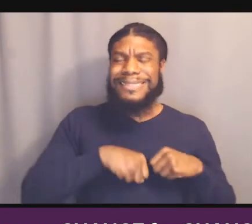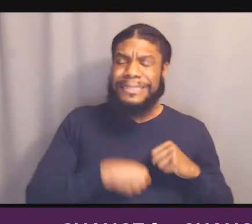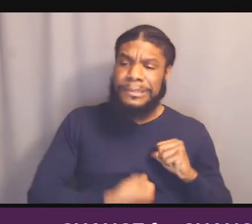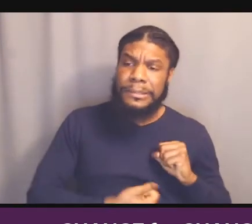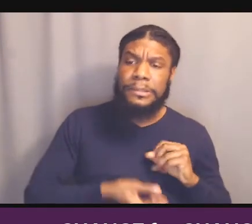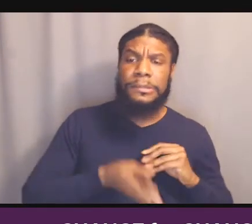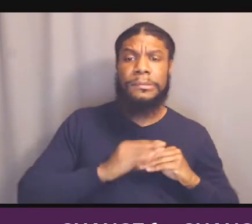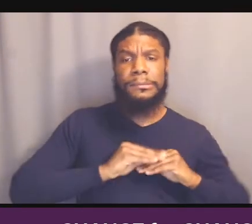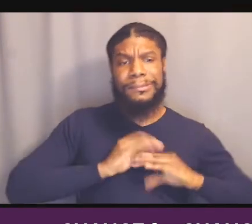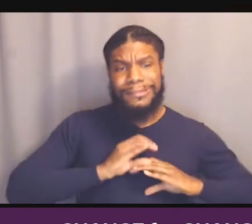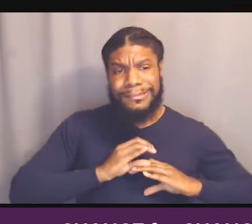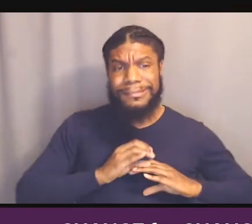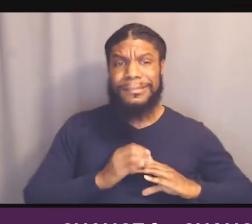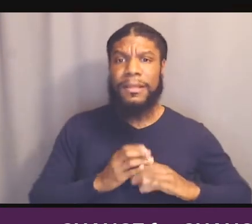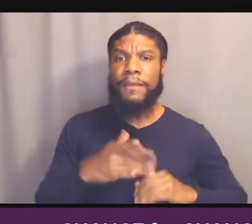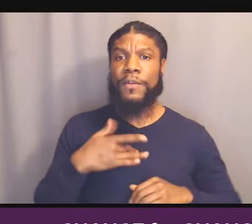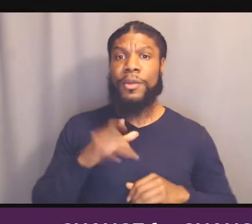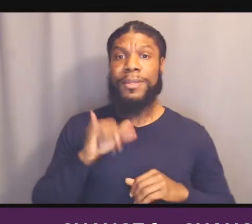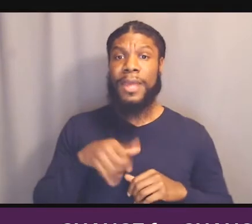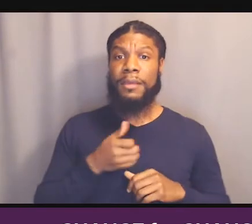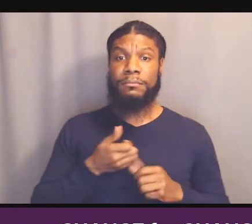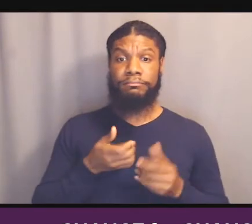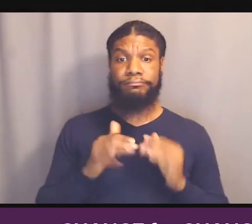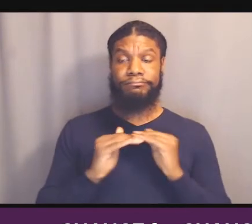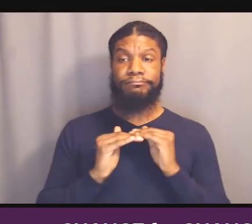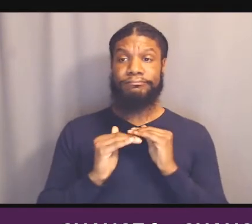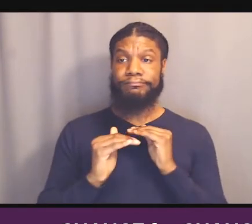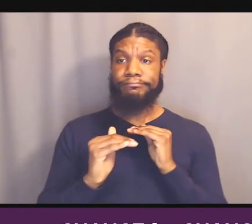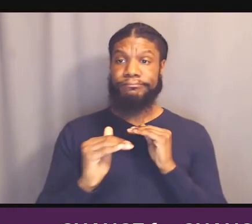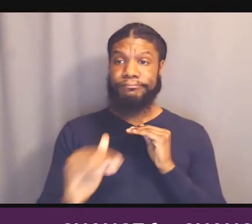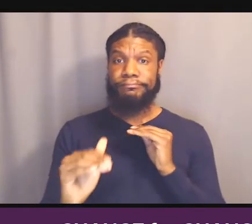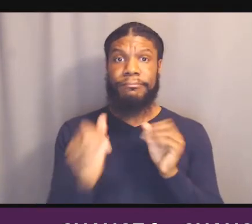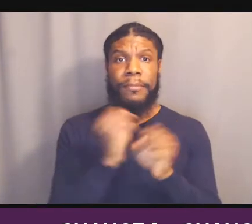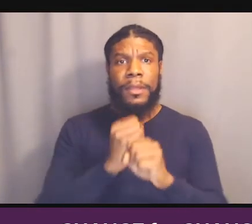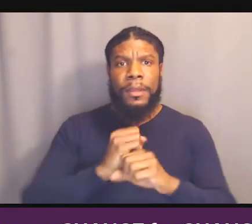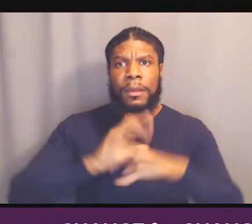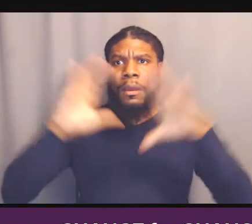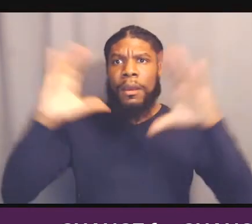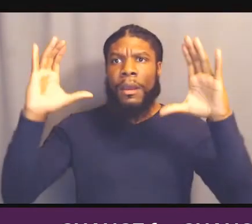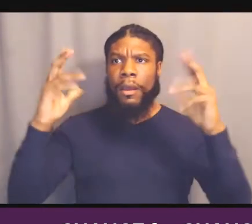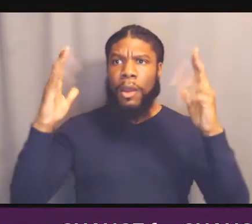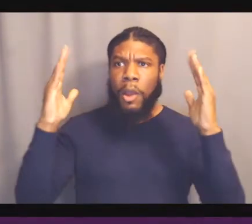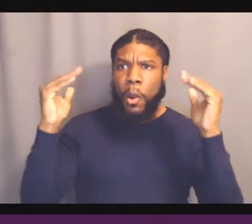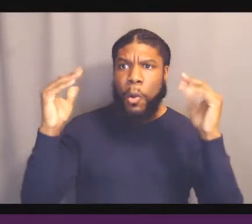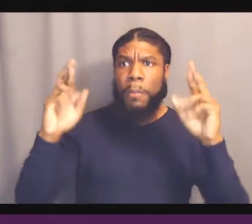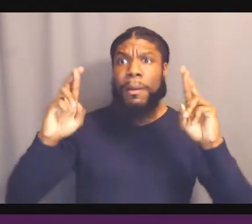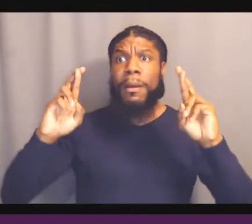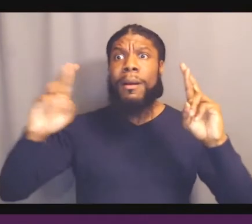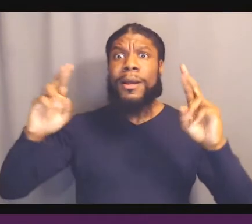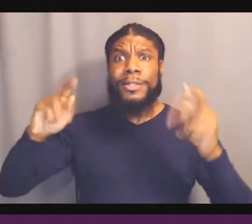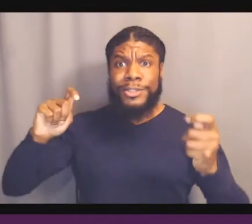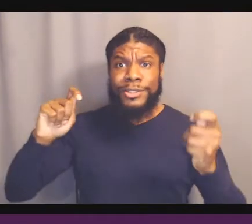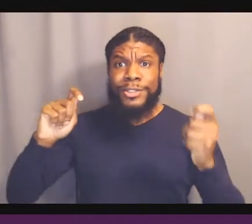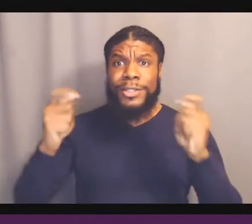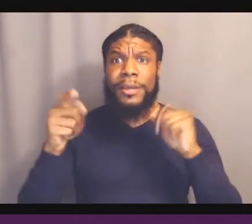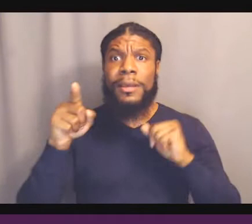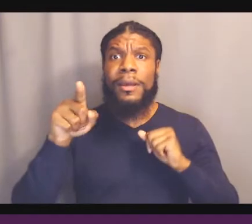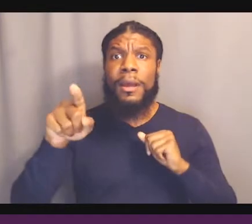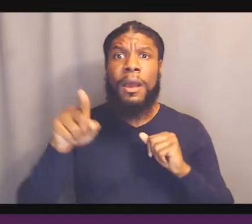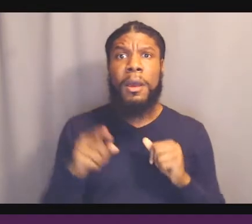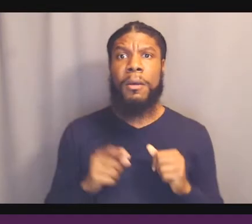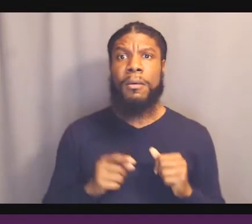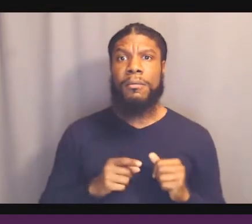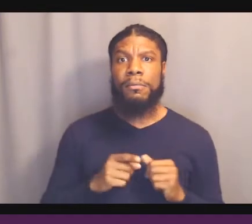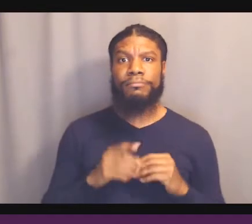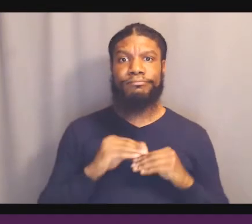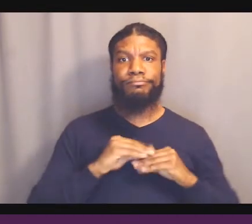in their condition that they see no chance for change. Just right there in the text. Text says, and behold, there